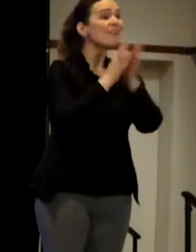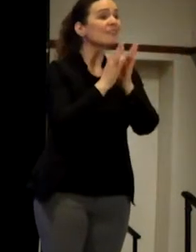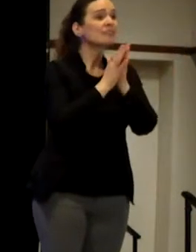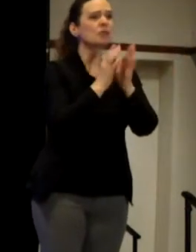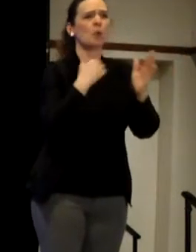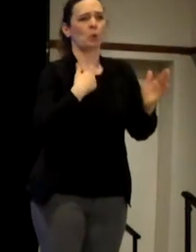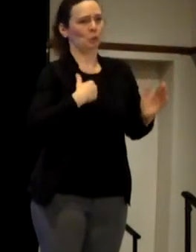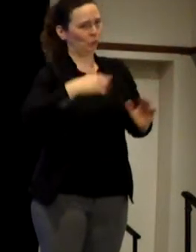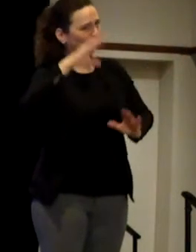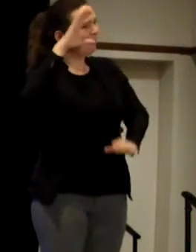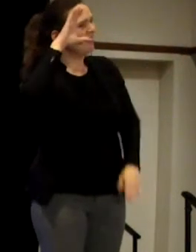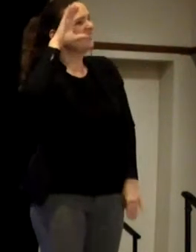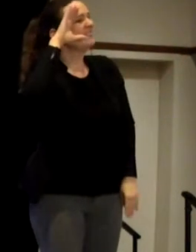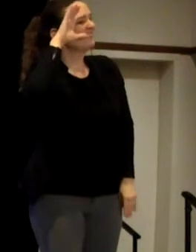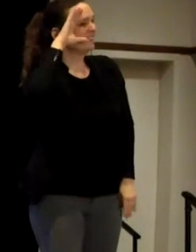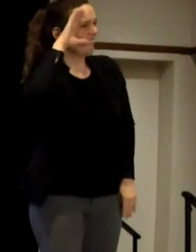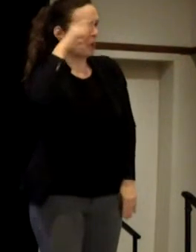it.